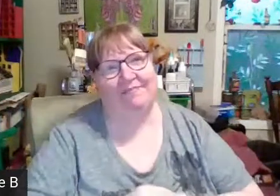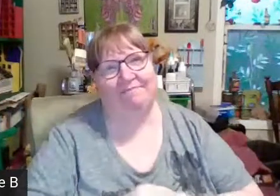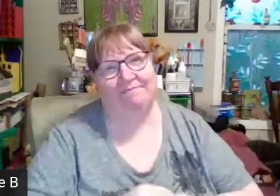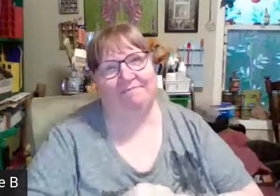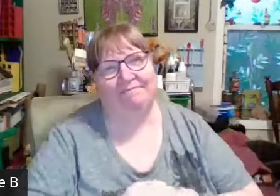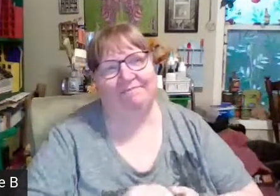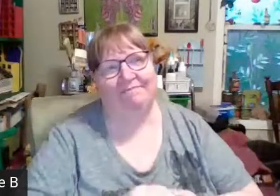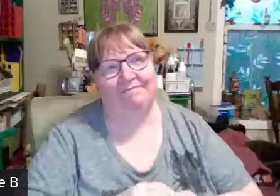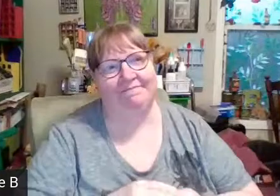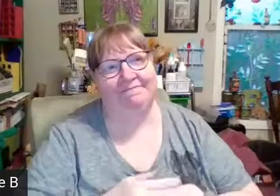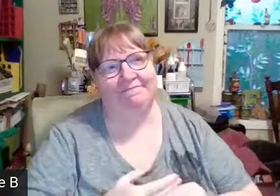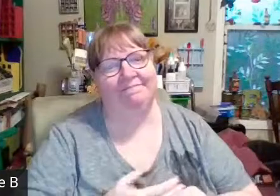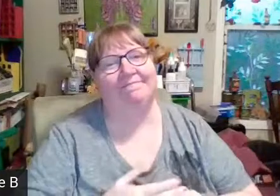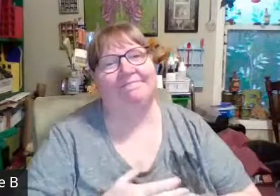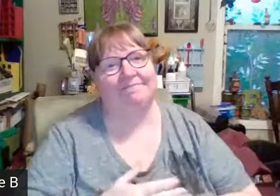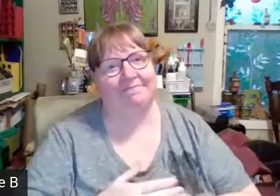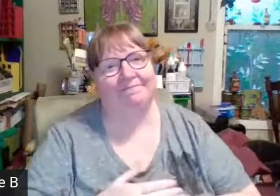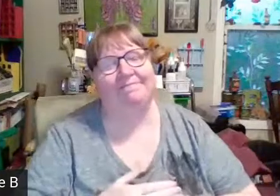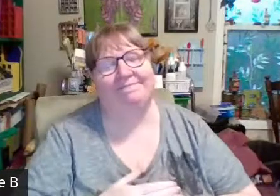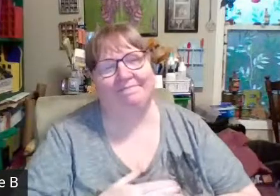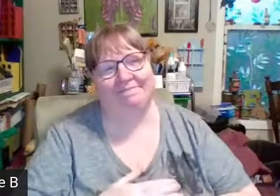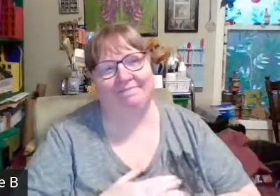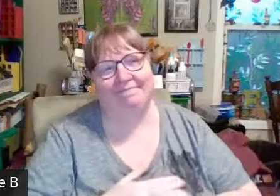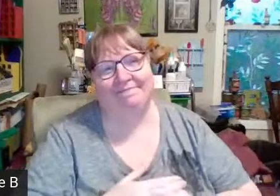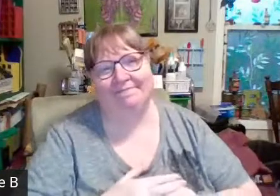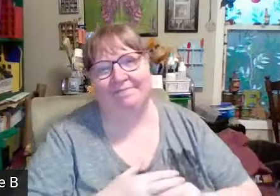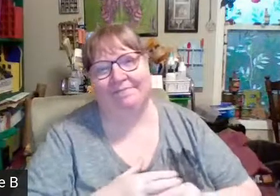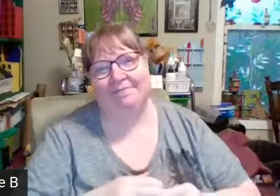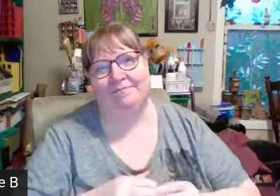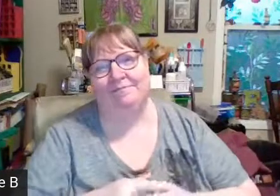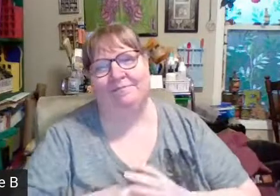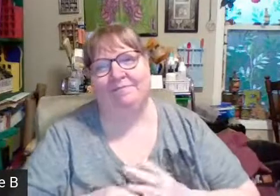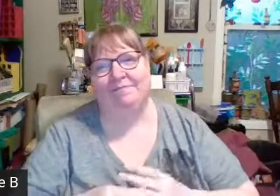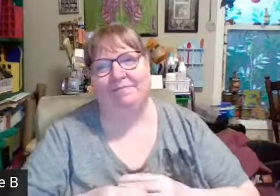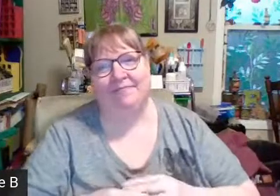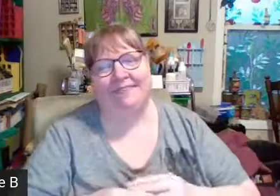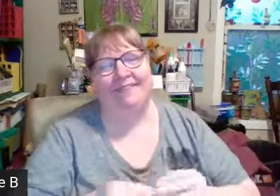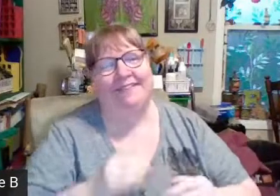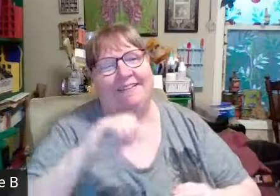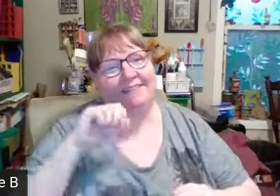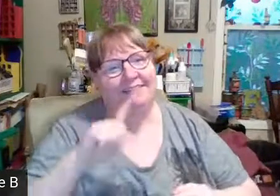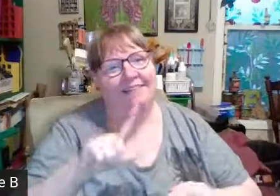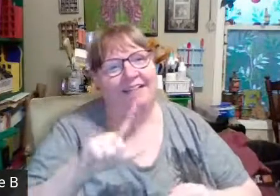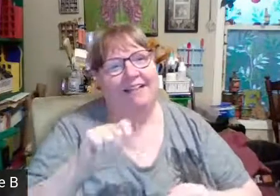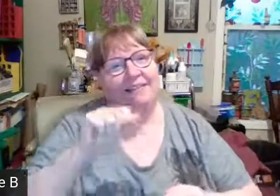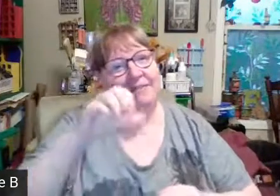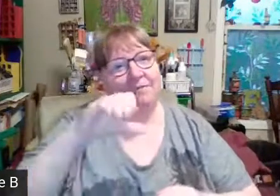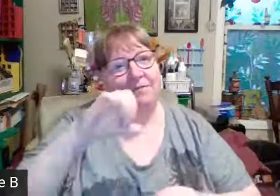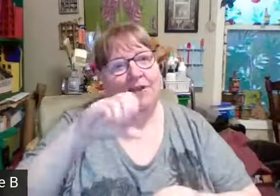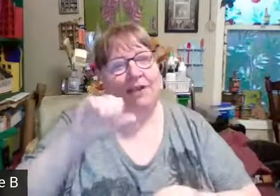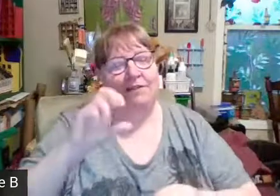But can I give them a hint that lace might be going out in January too? Oh, and December.